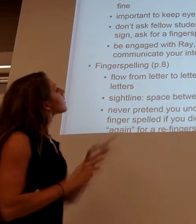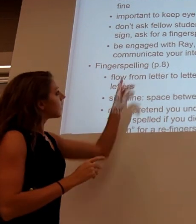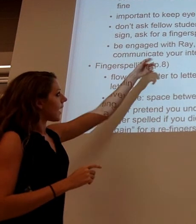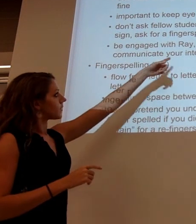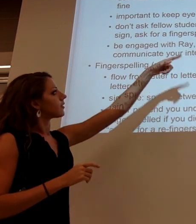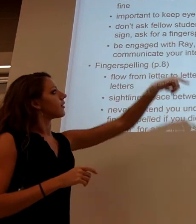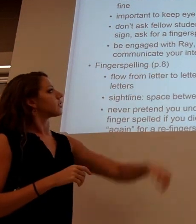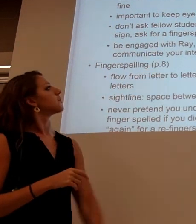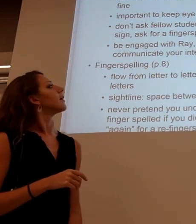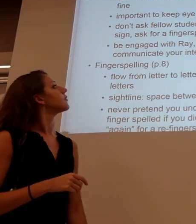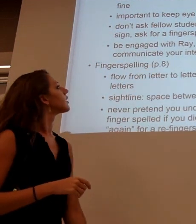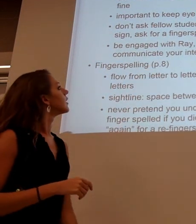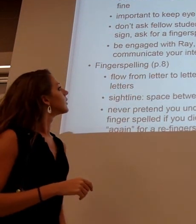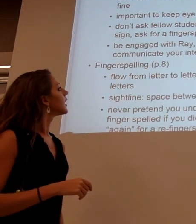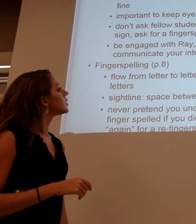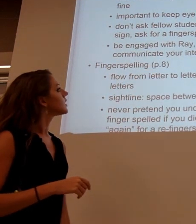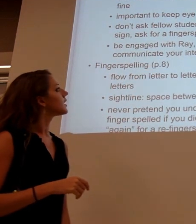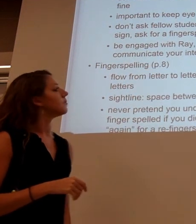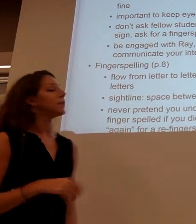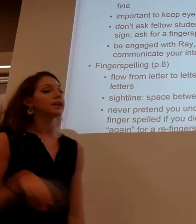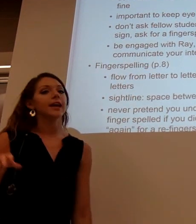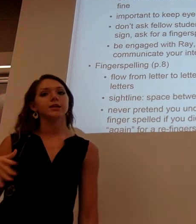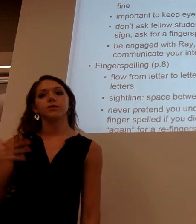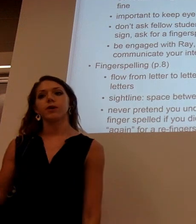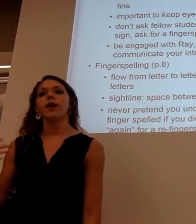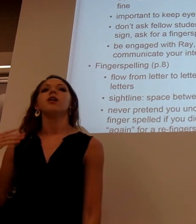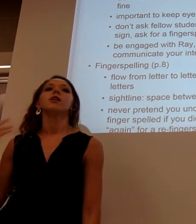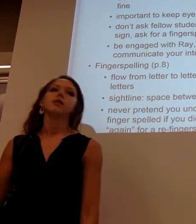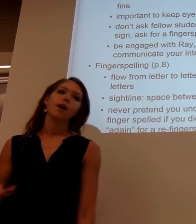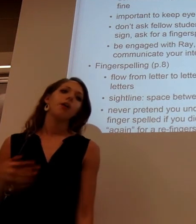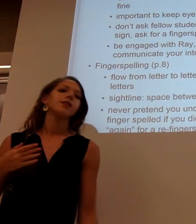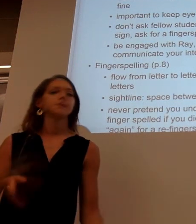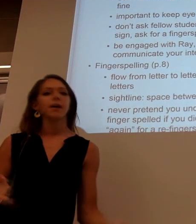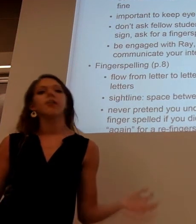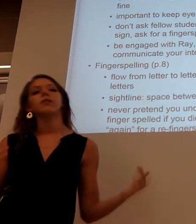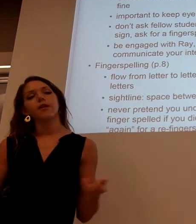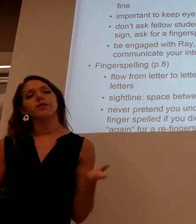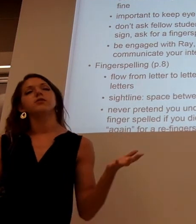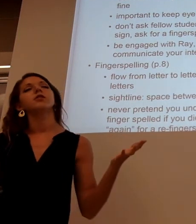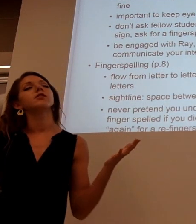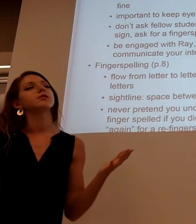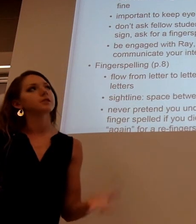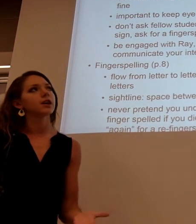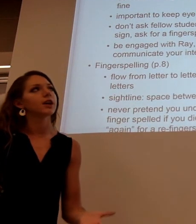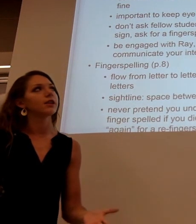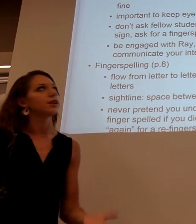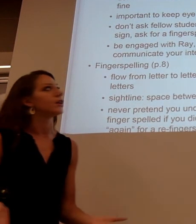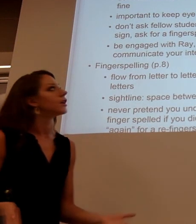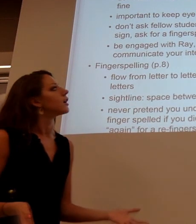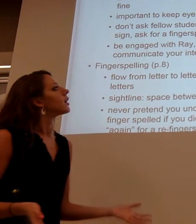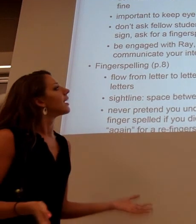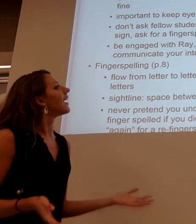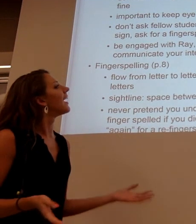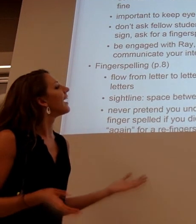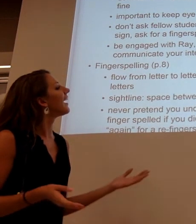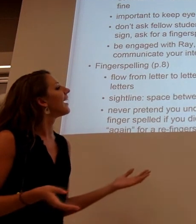Yeah, ask for finger spelling for clarification, and be engaged with Ray. Nod, smile, laugh at his jokes, that kind of thing. I